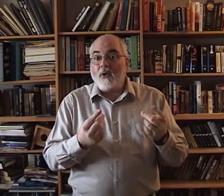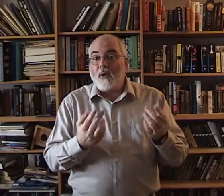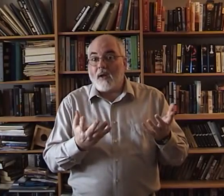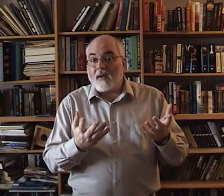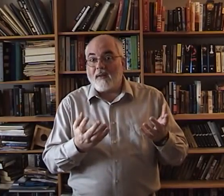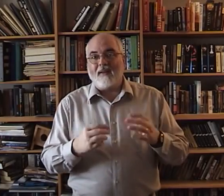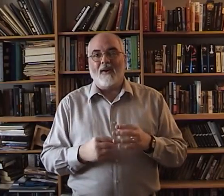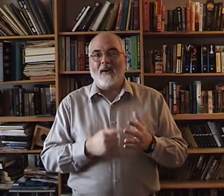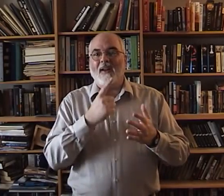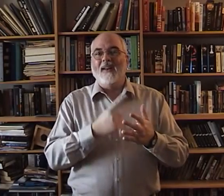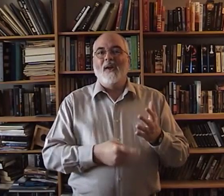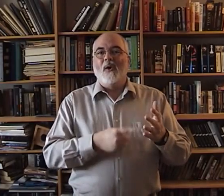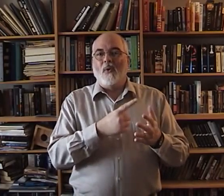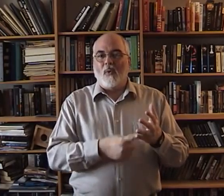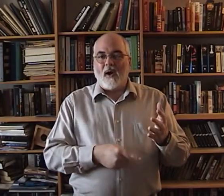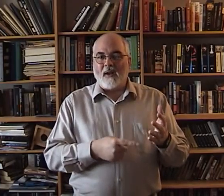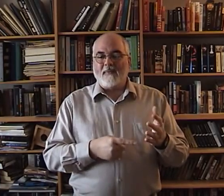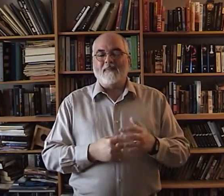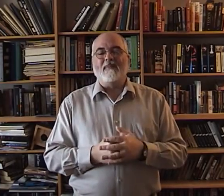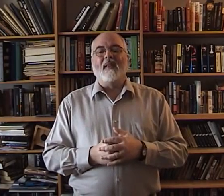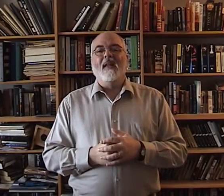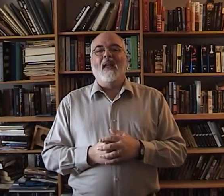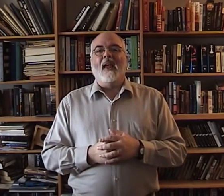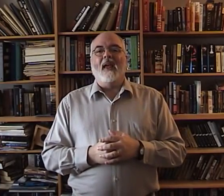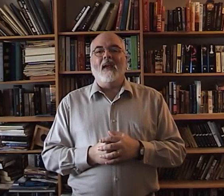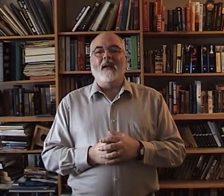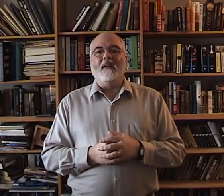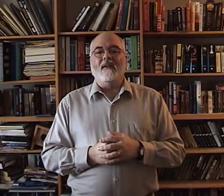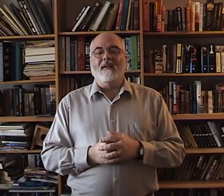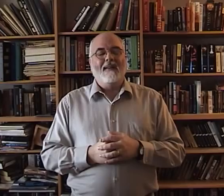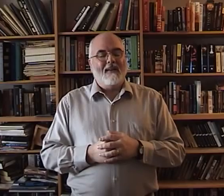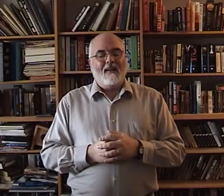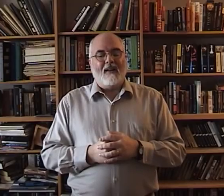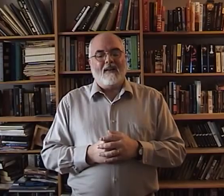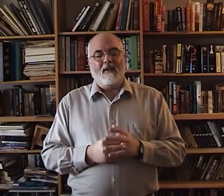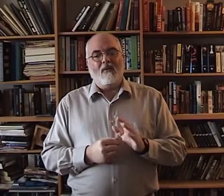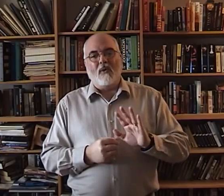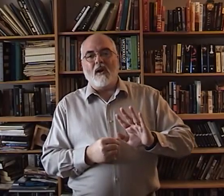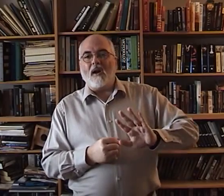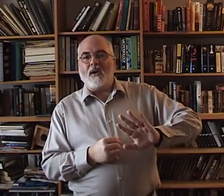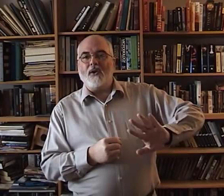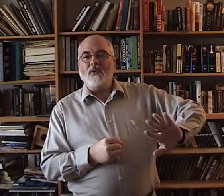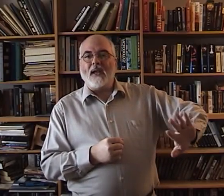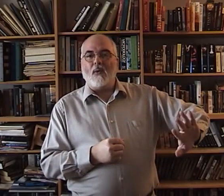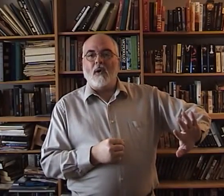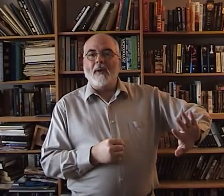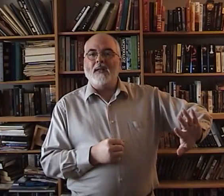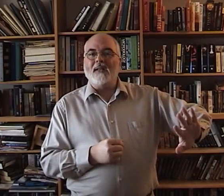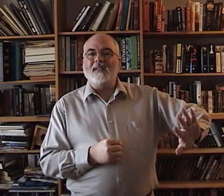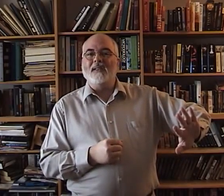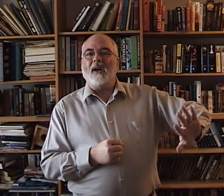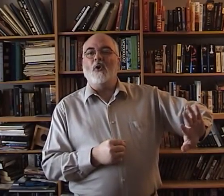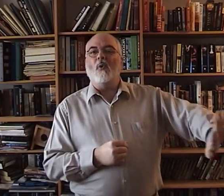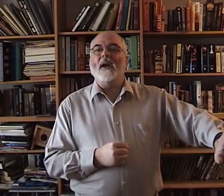doing? All right, what? And we're not gonna use that word because this is not a